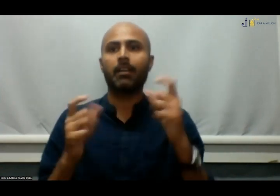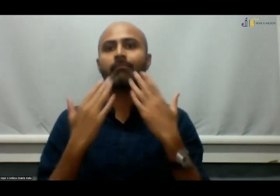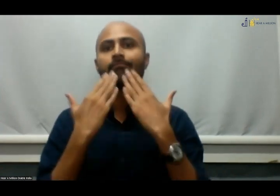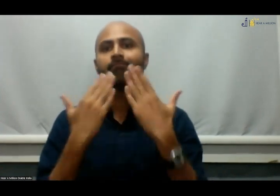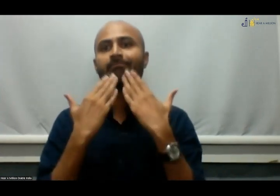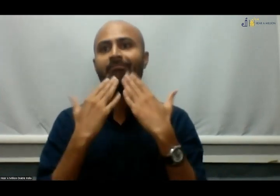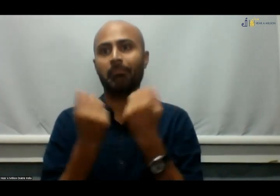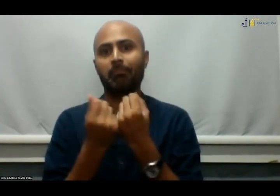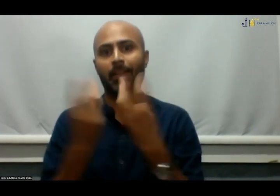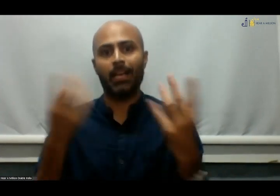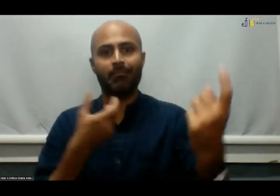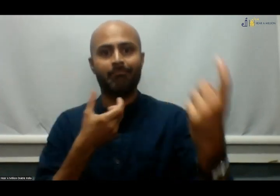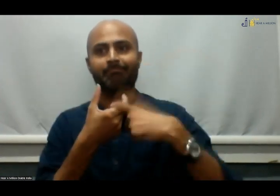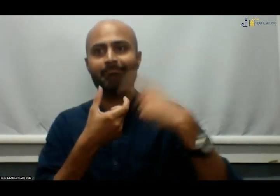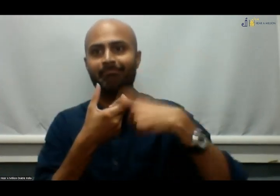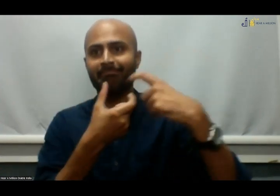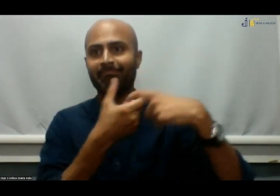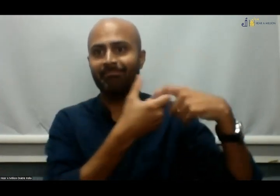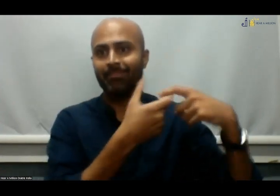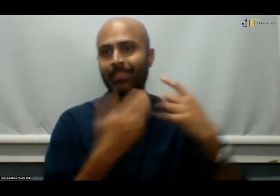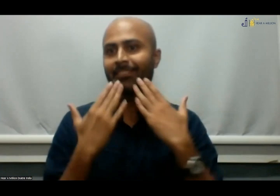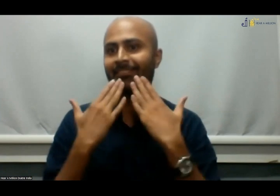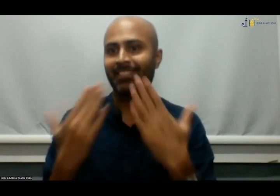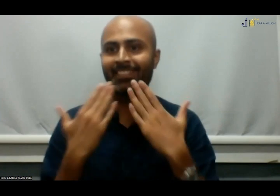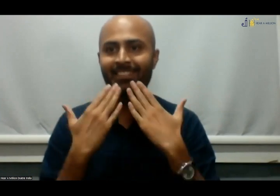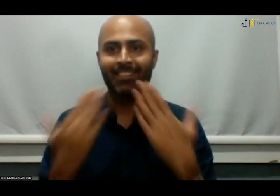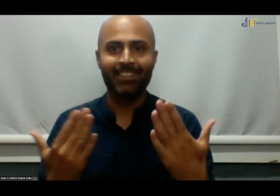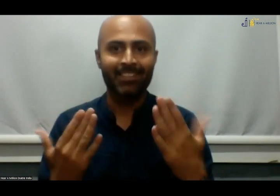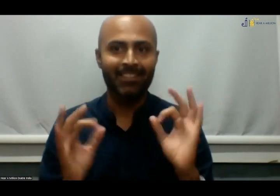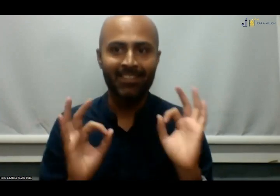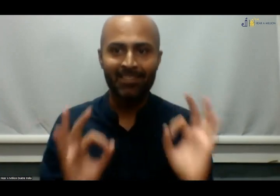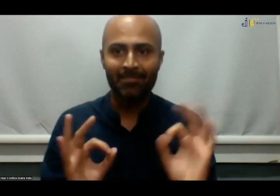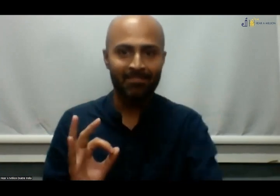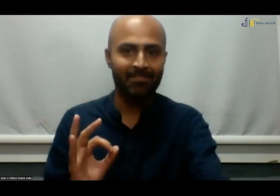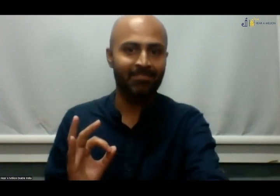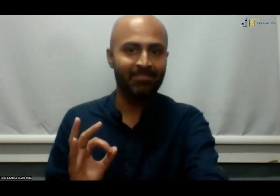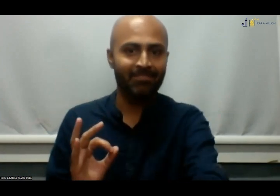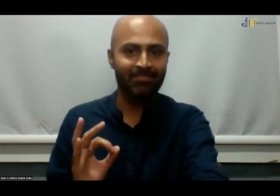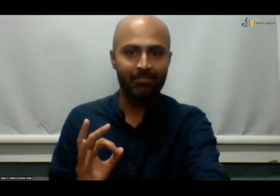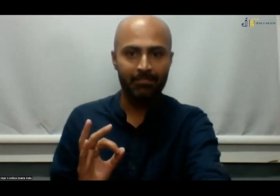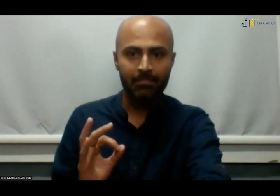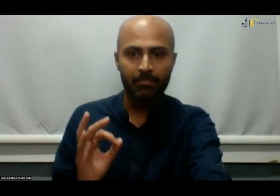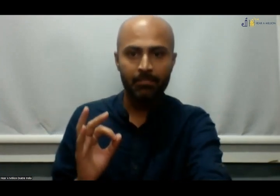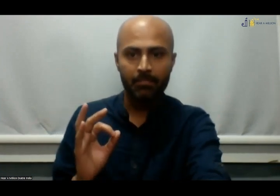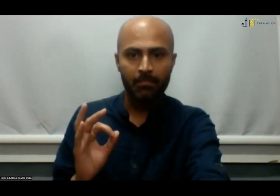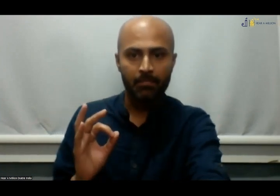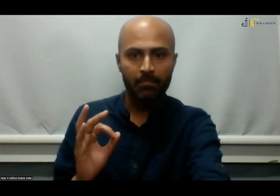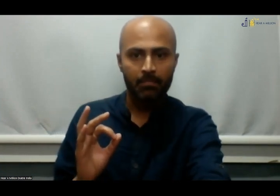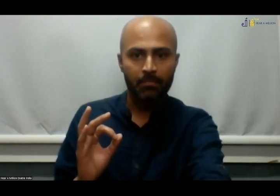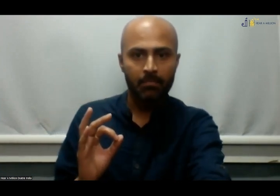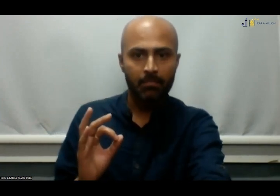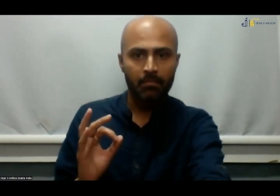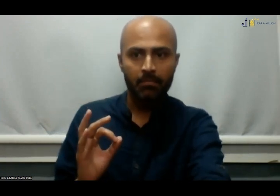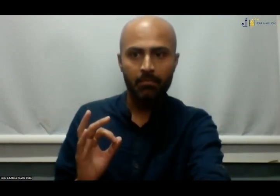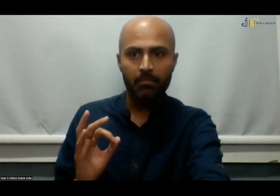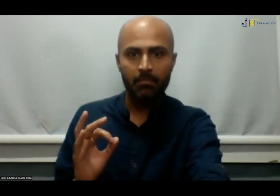Okay. Thank you everyone for joining us. A lot of people have joined us today. Thank you so